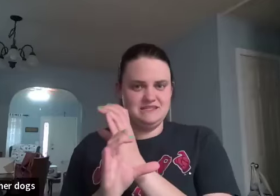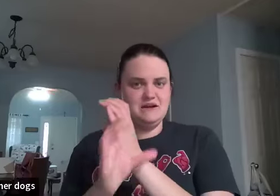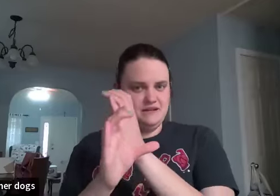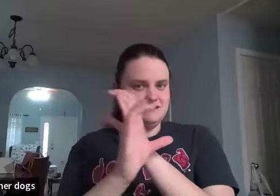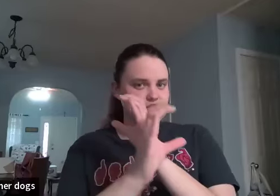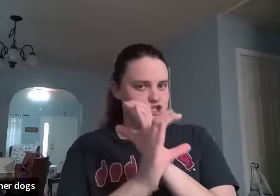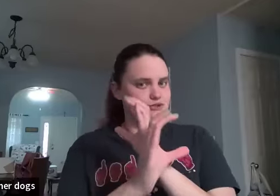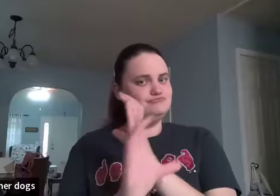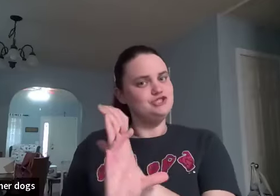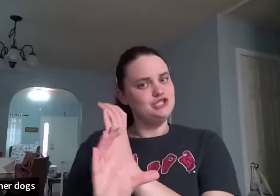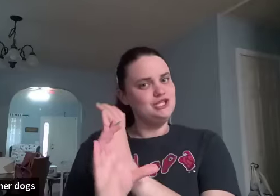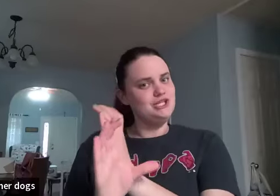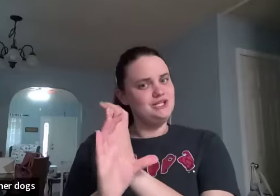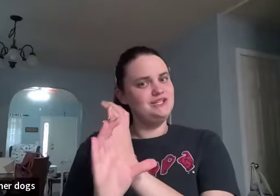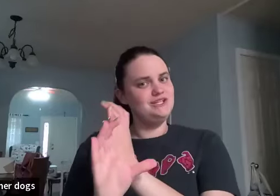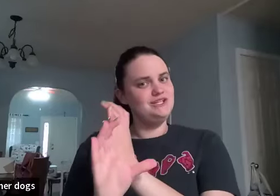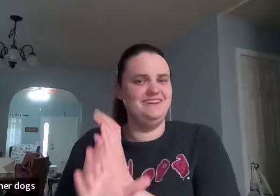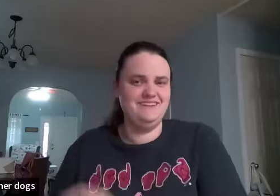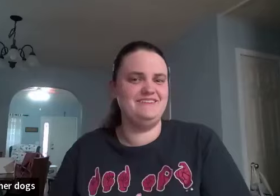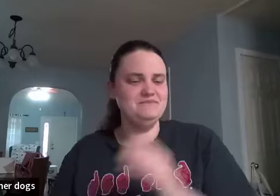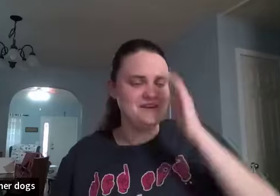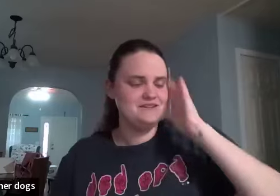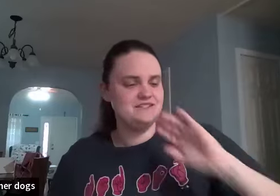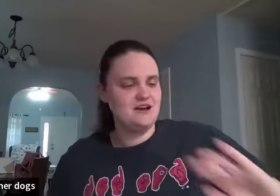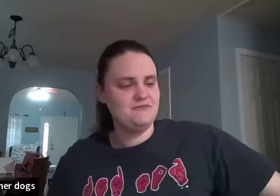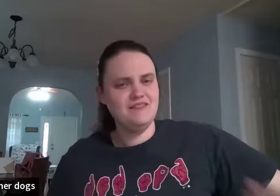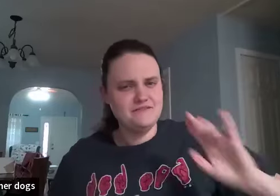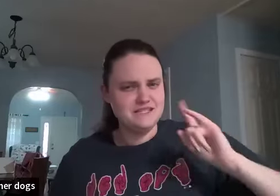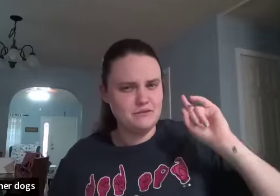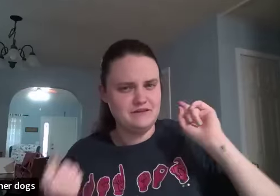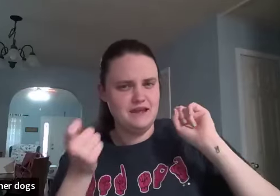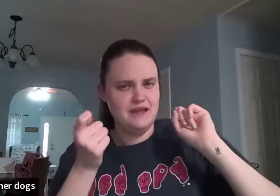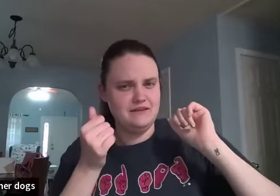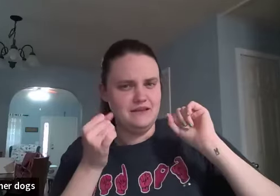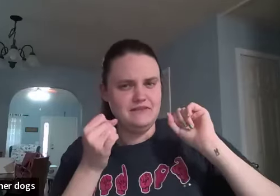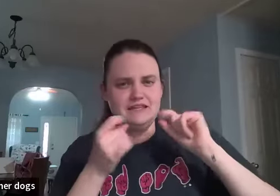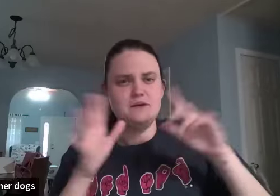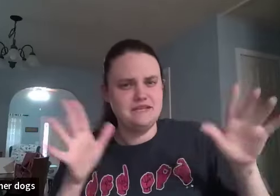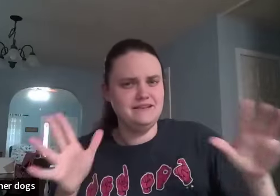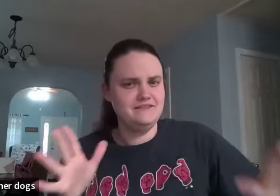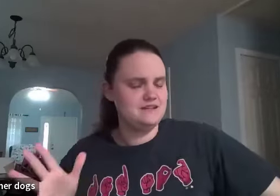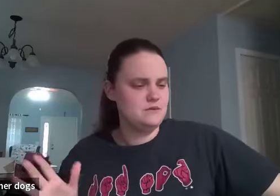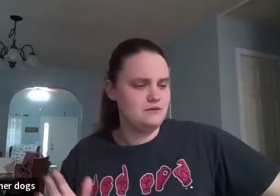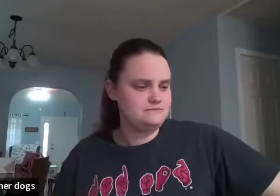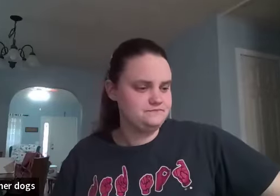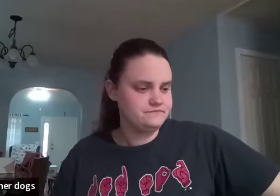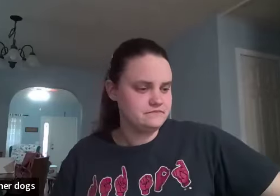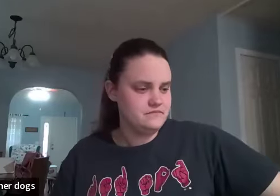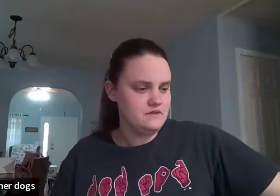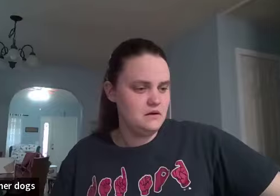this nowadays. It's chill, chill. So I love seeing when like things update like that as well.